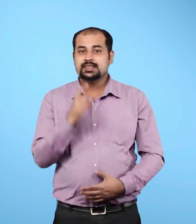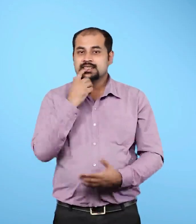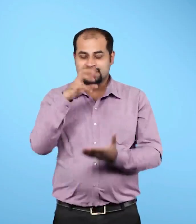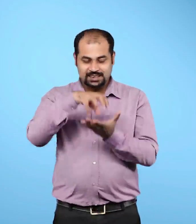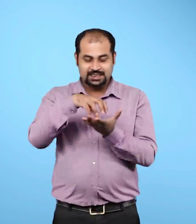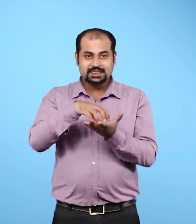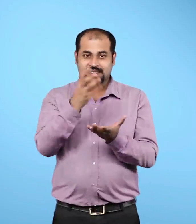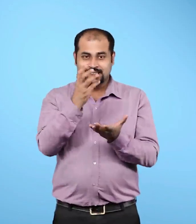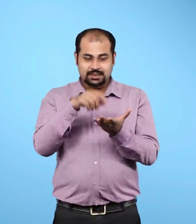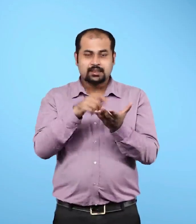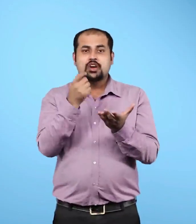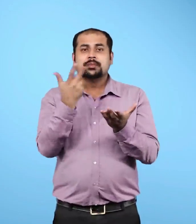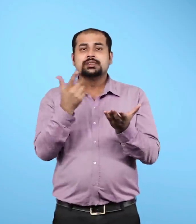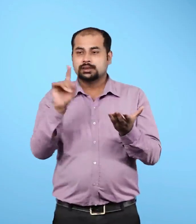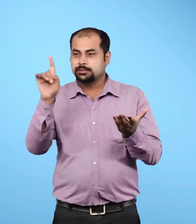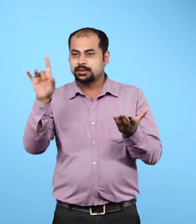Idli costs rupees 15